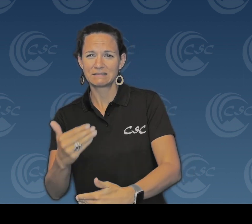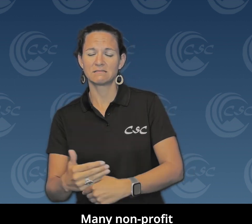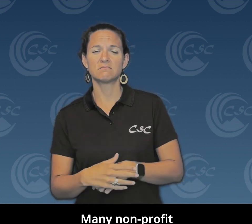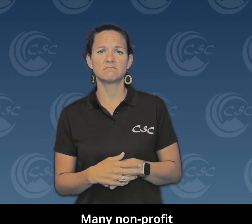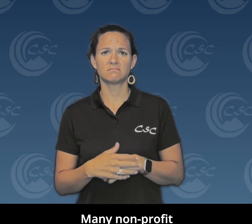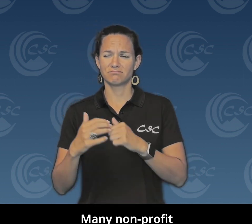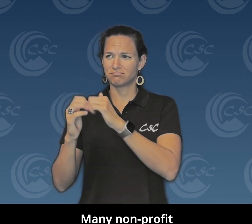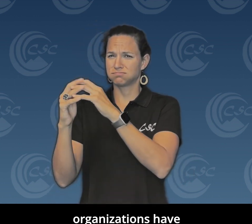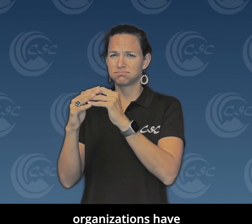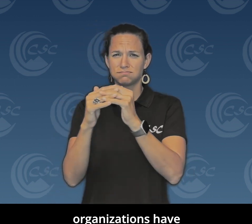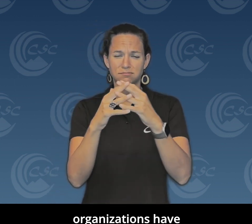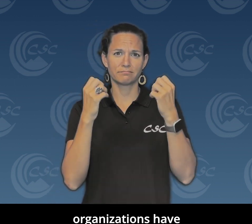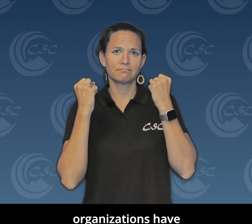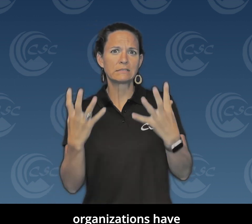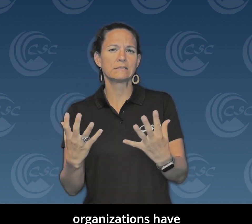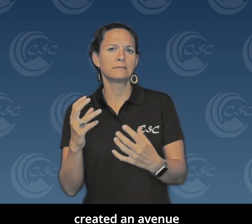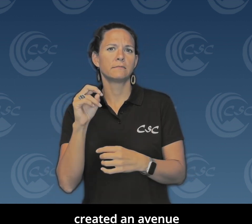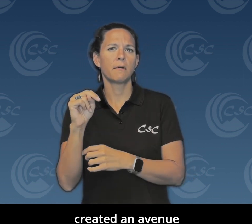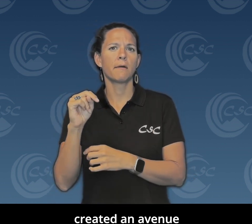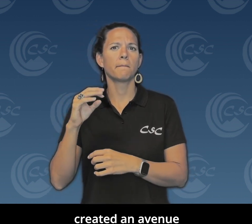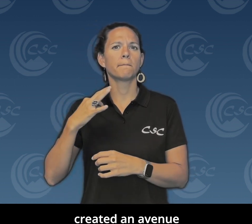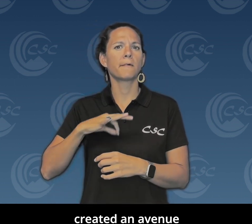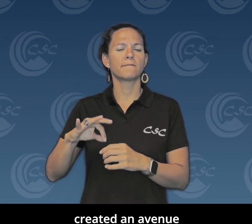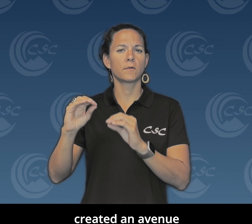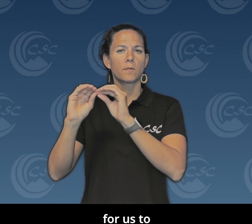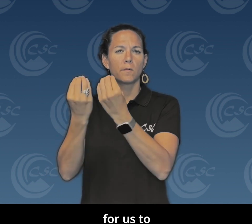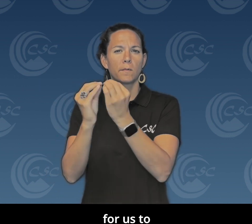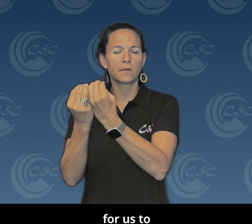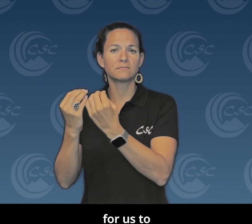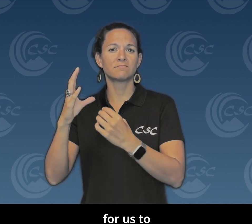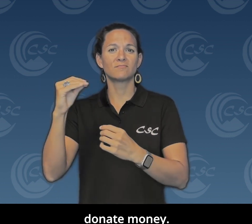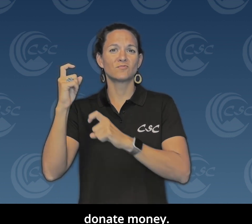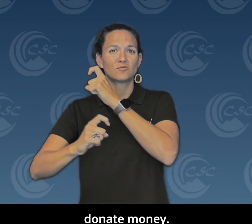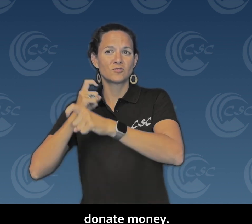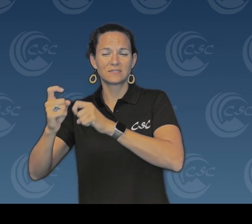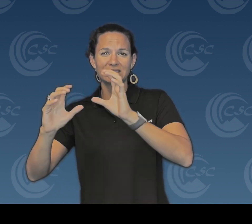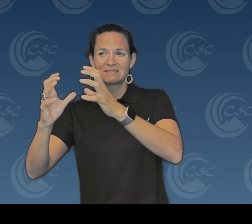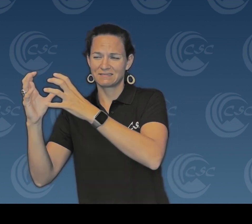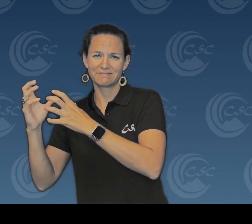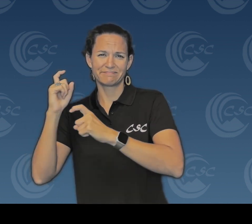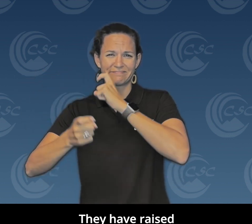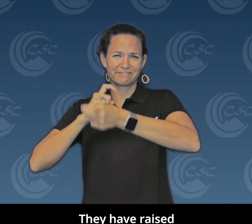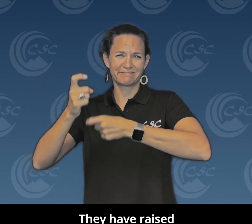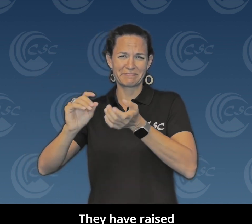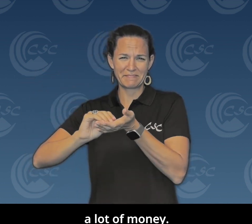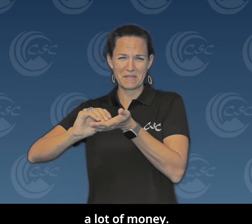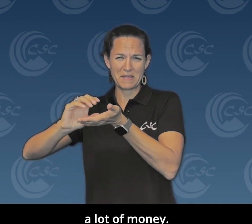Many nonprofit organizations have created an avenue for us to donate money. They have raised a lot of